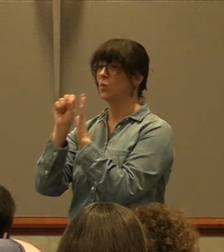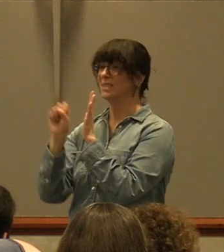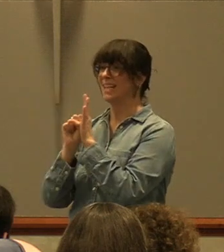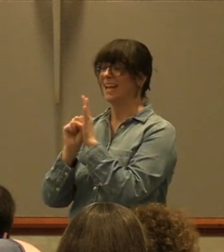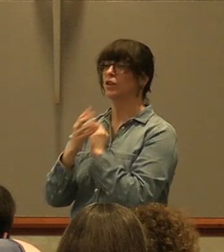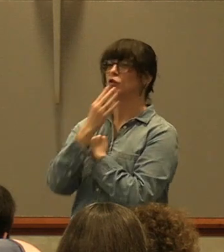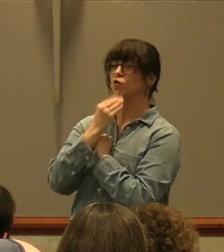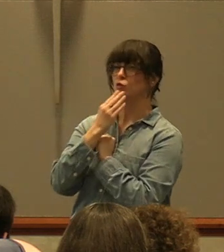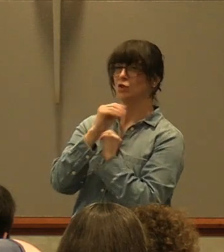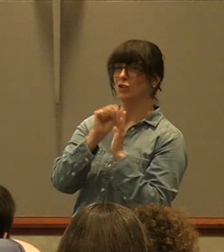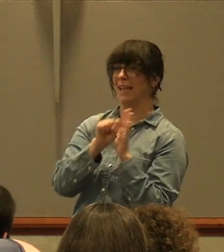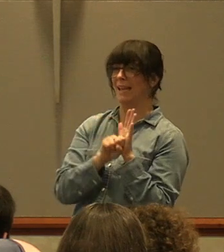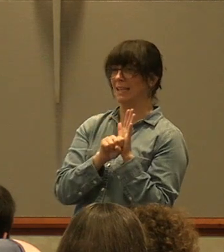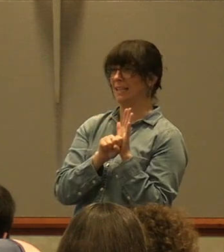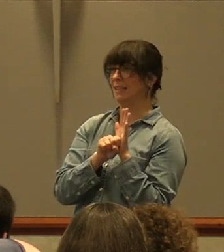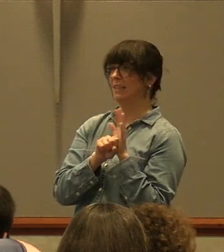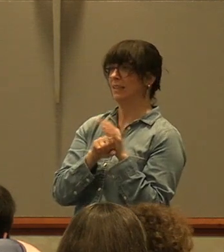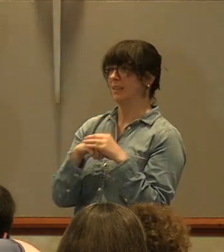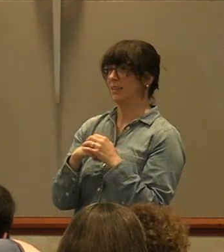Jewish State.